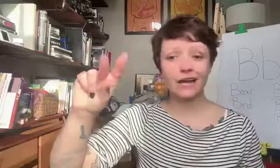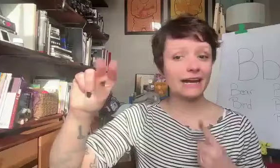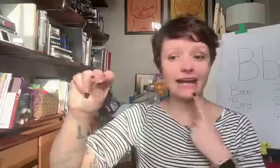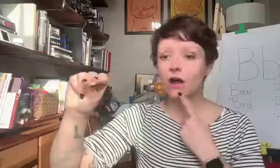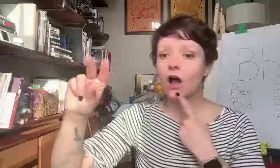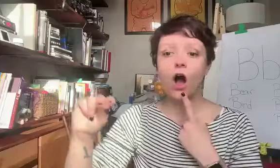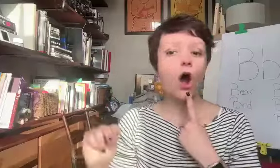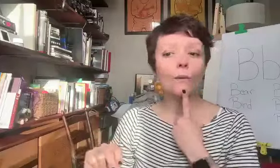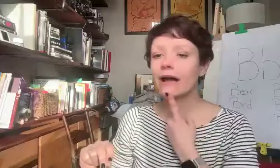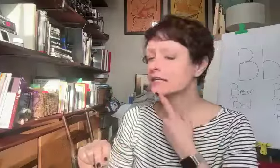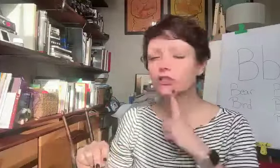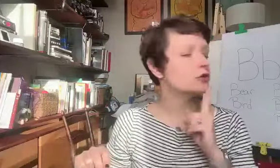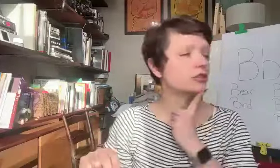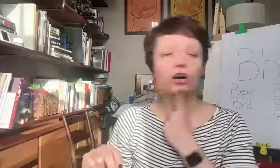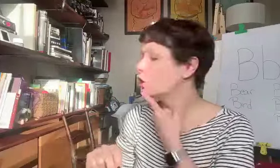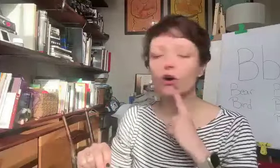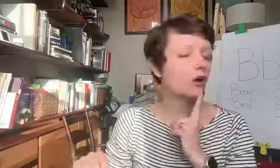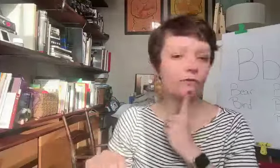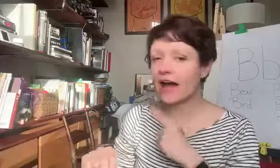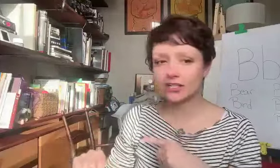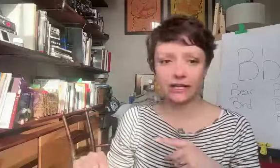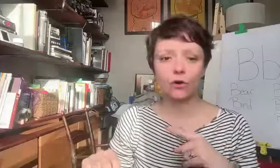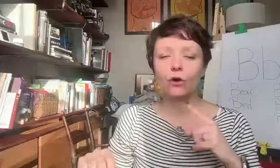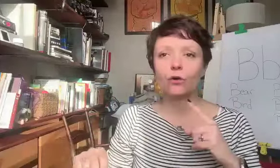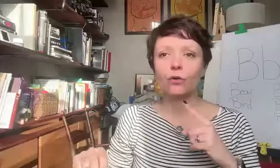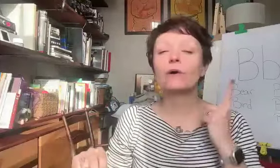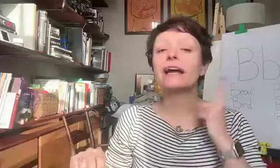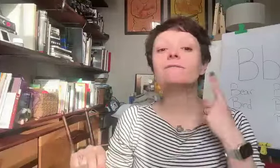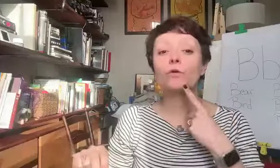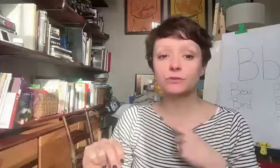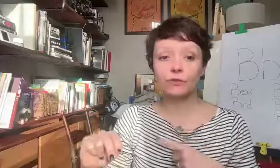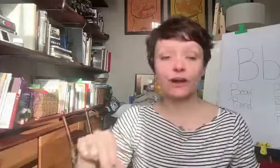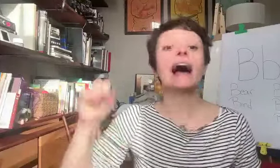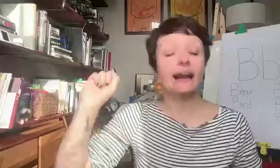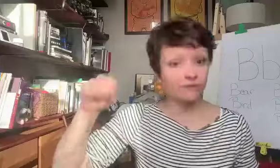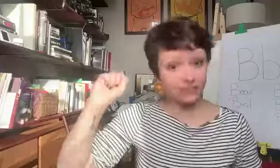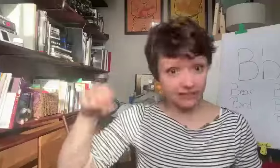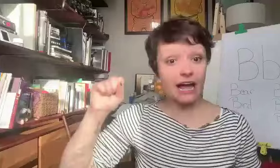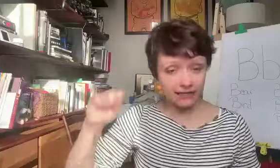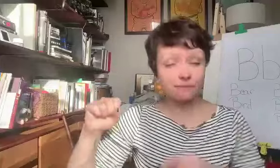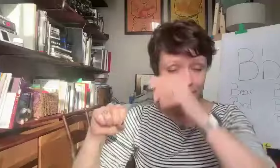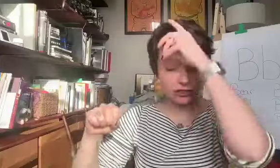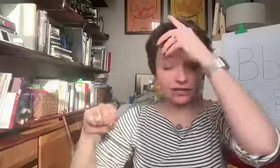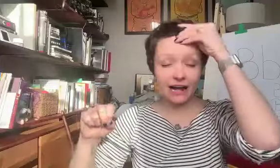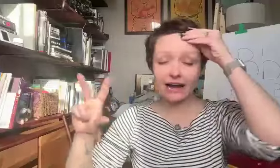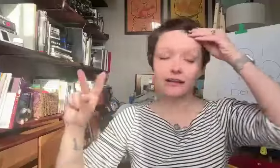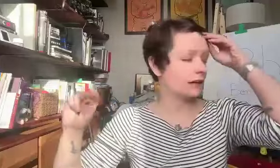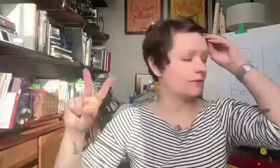And again, always use a good old-fashioned, like reinforce with your head. If it's a yes, make sure to nod. If it's